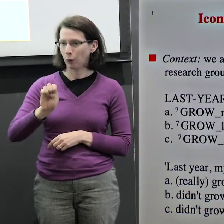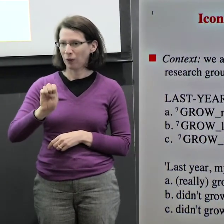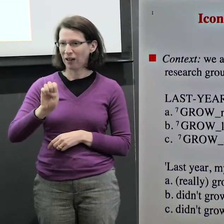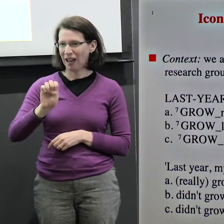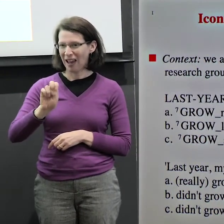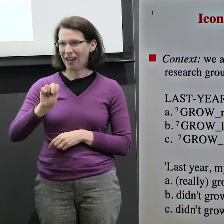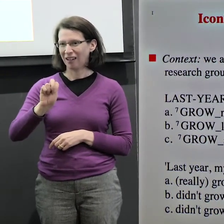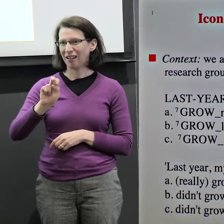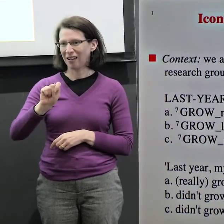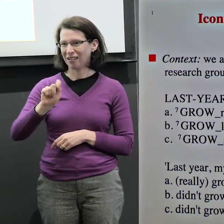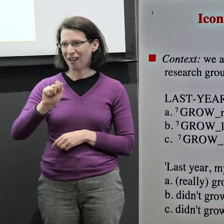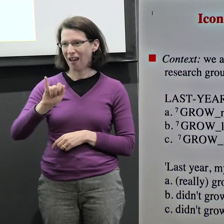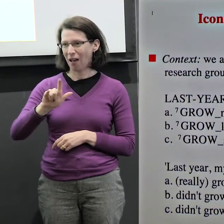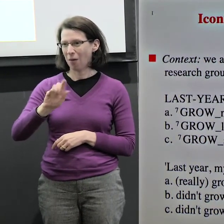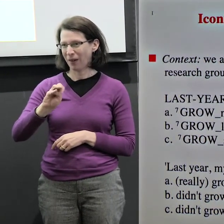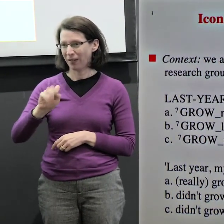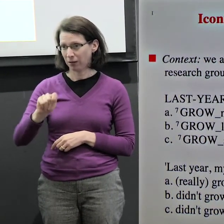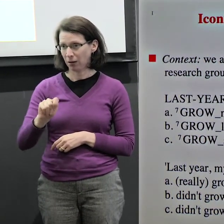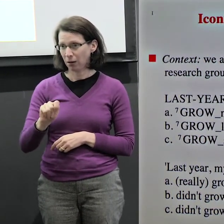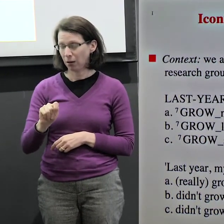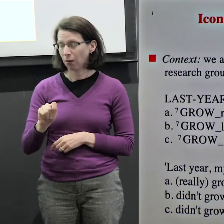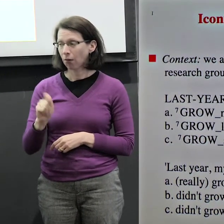So these are